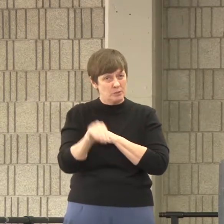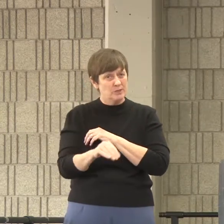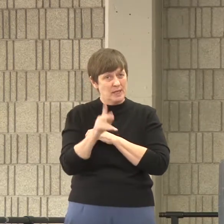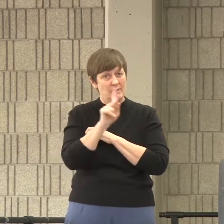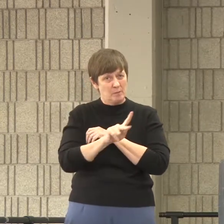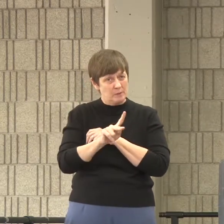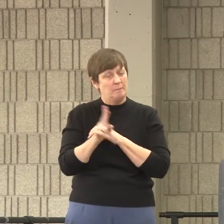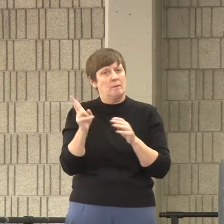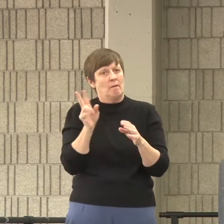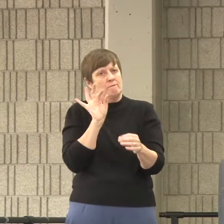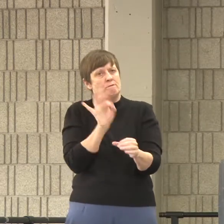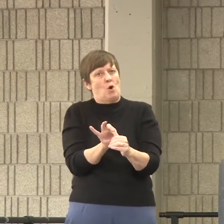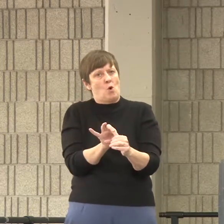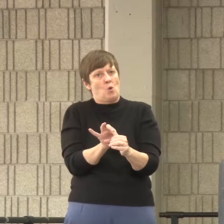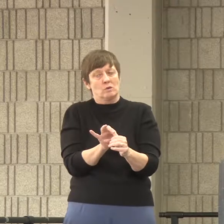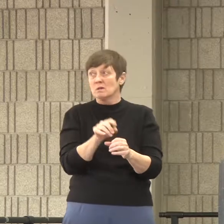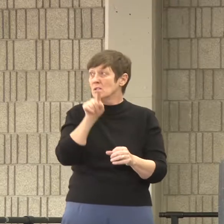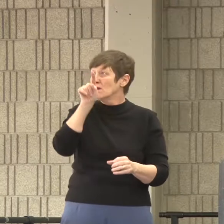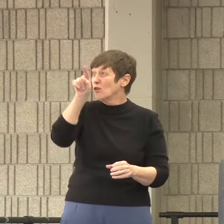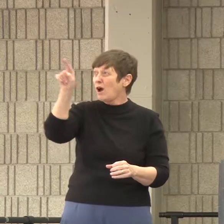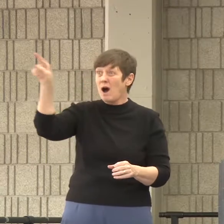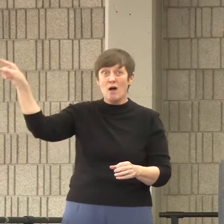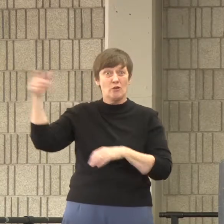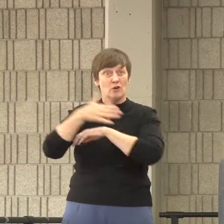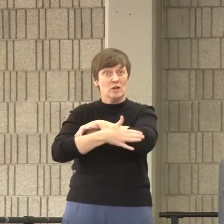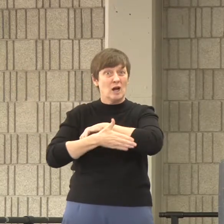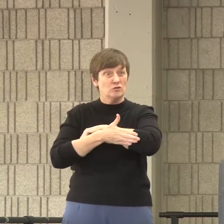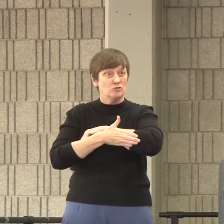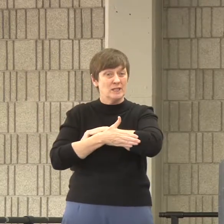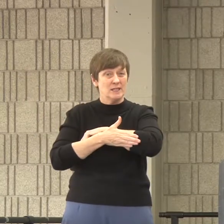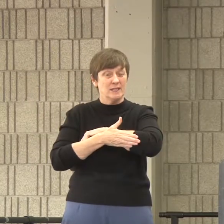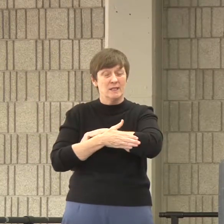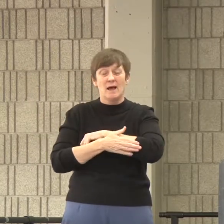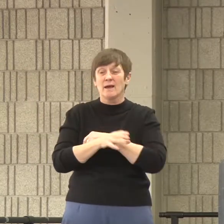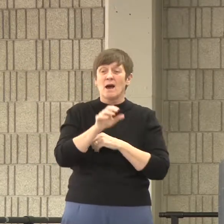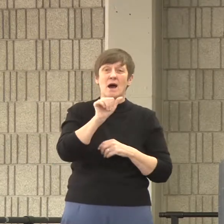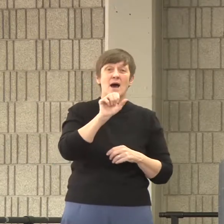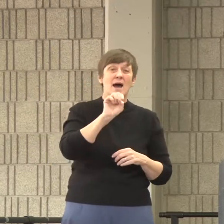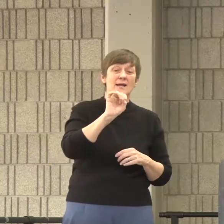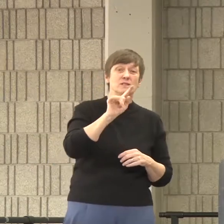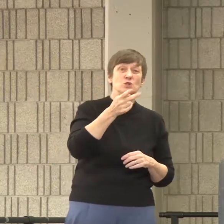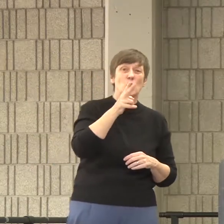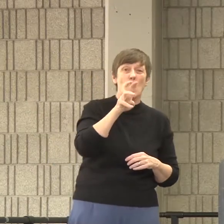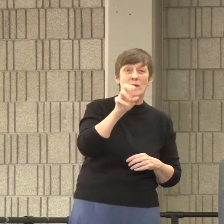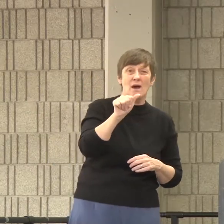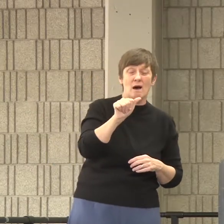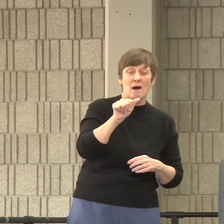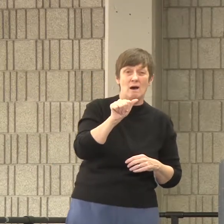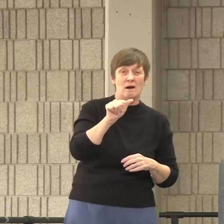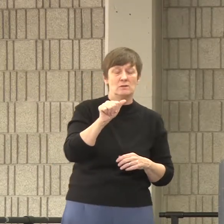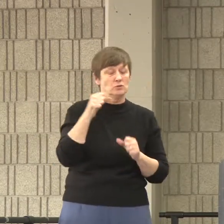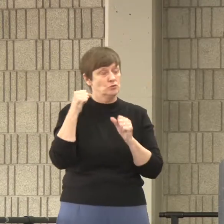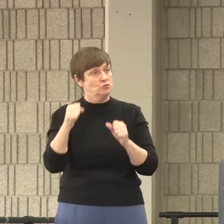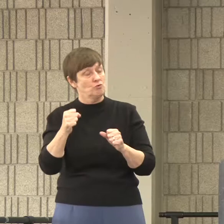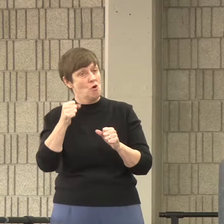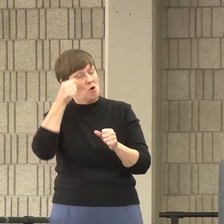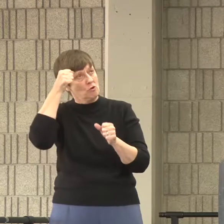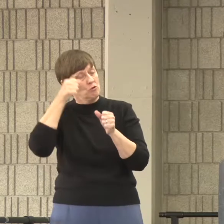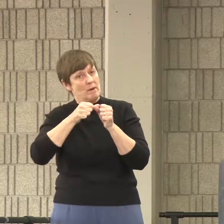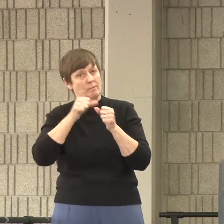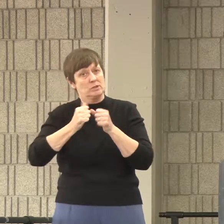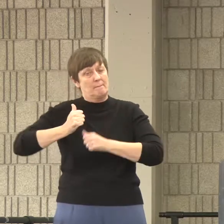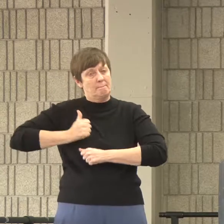this right to vote, and look at other countries in the world, where countries like Estonia, where there was a strong remembrance of military